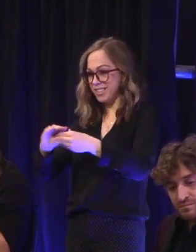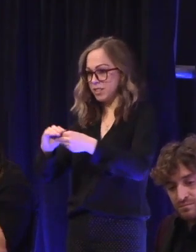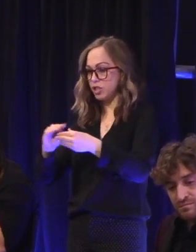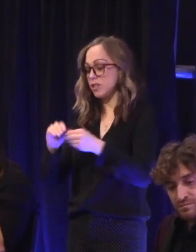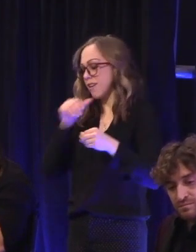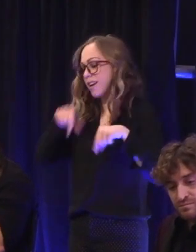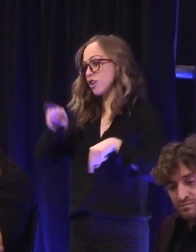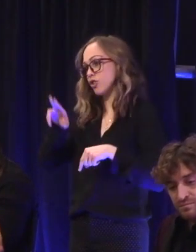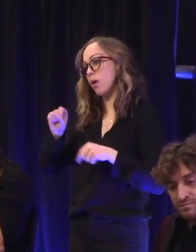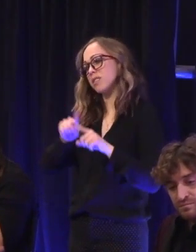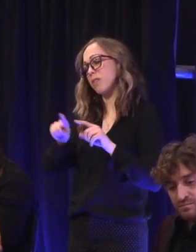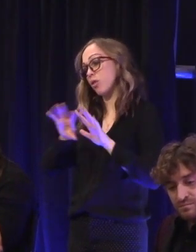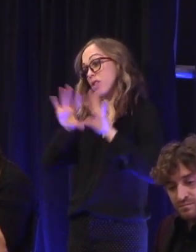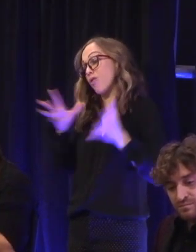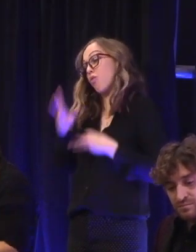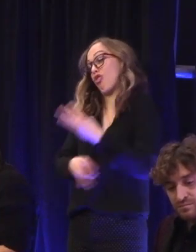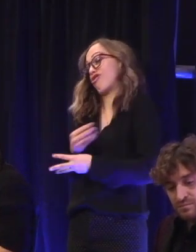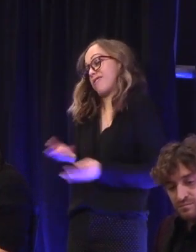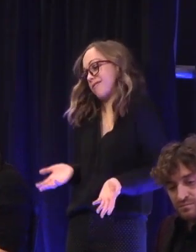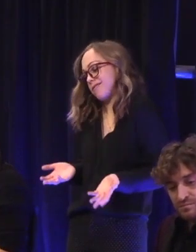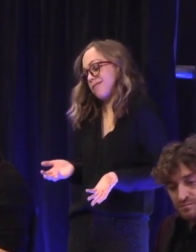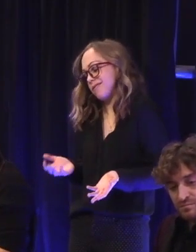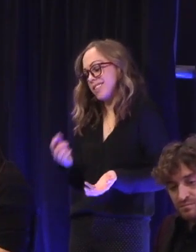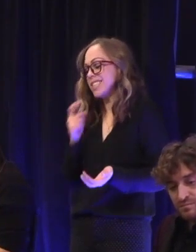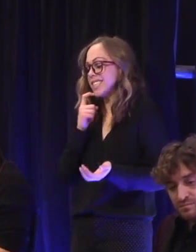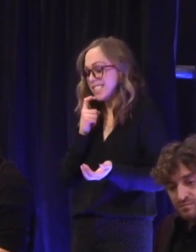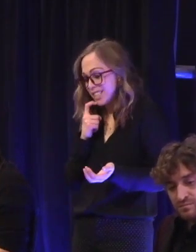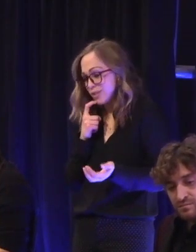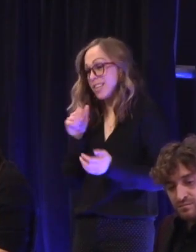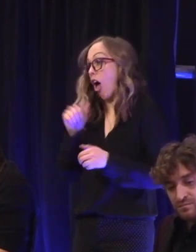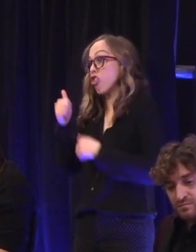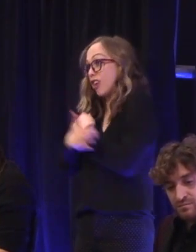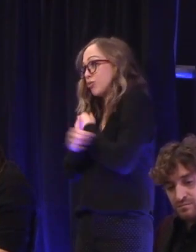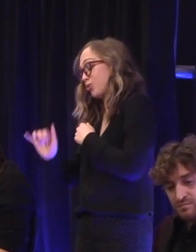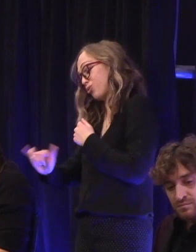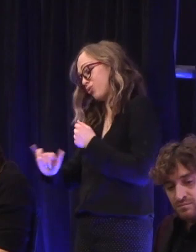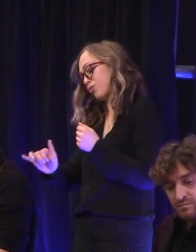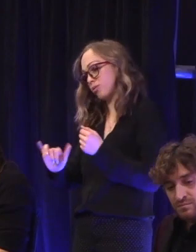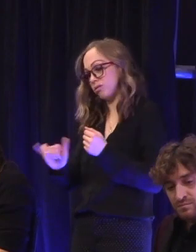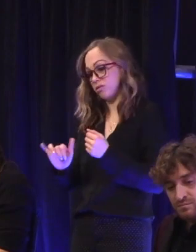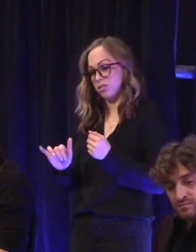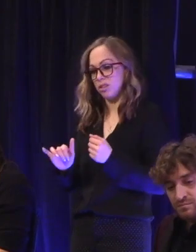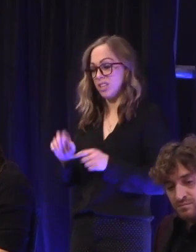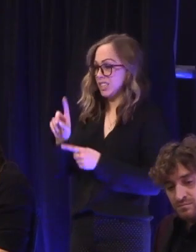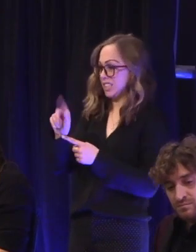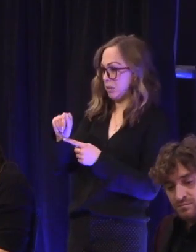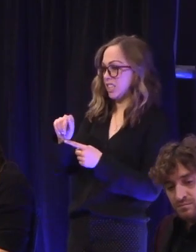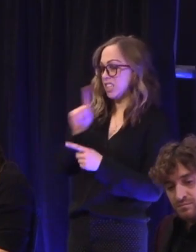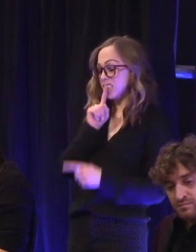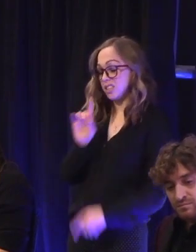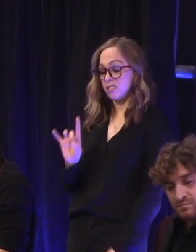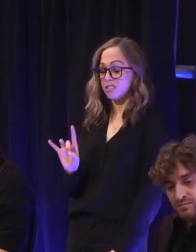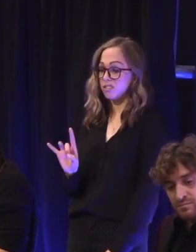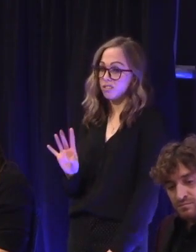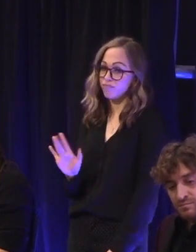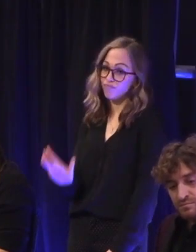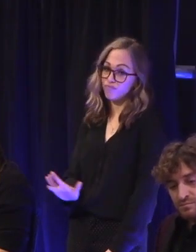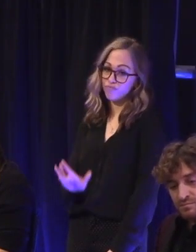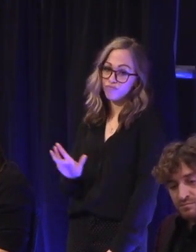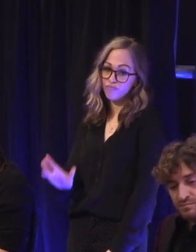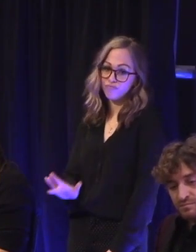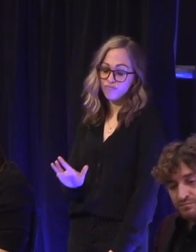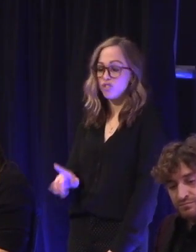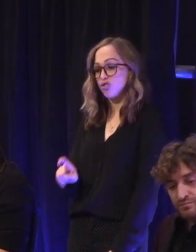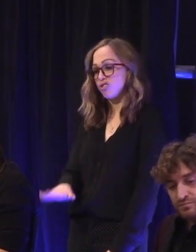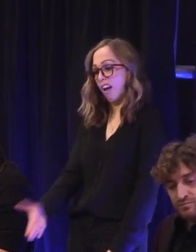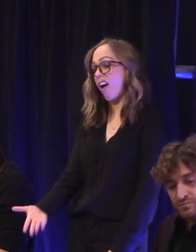in the United States, but around the world, and significantly in many other countries, is to have a disability is a tragedy. It is better